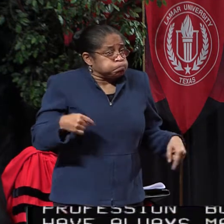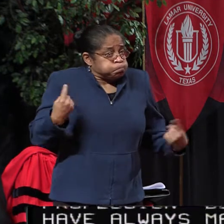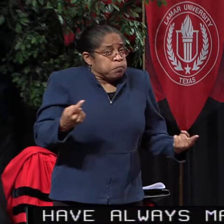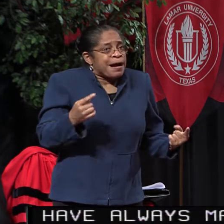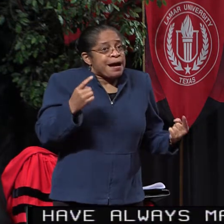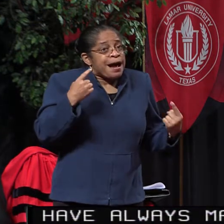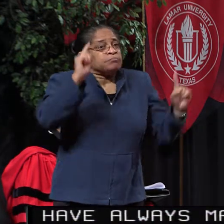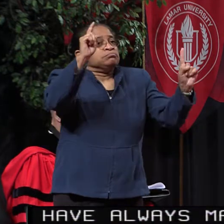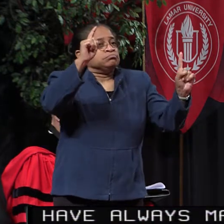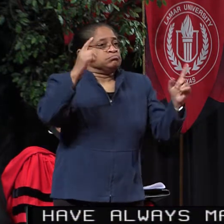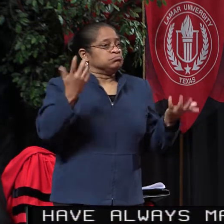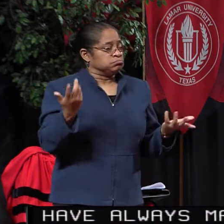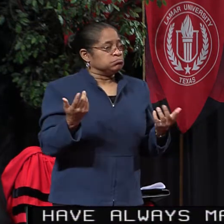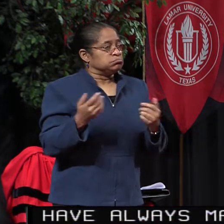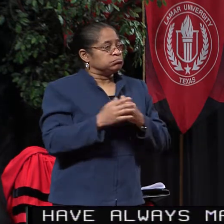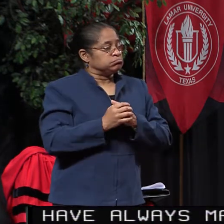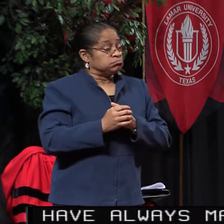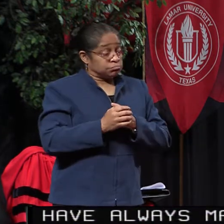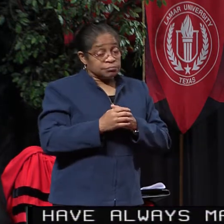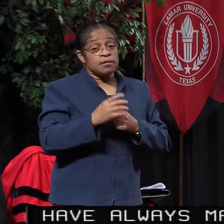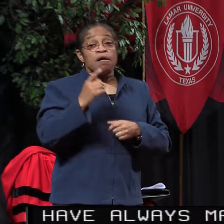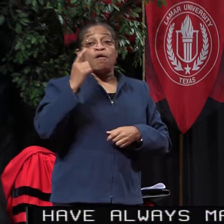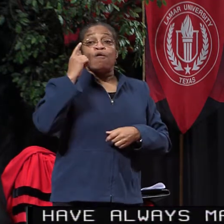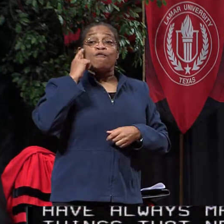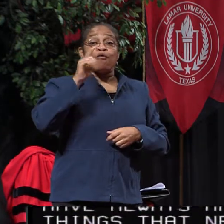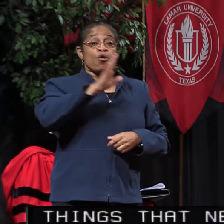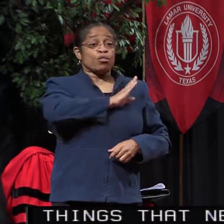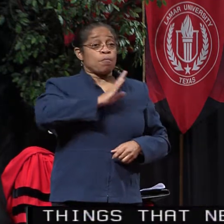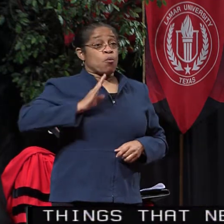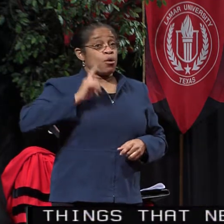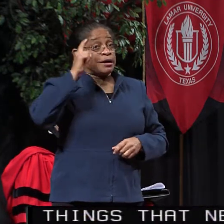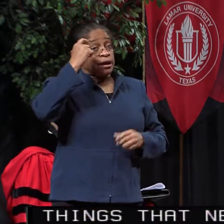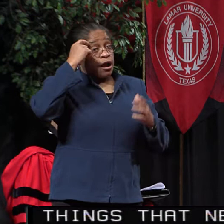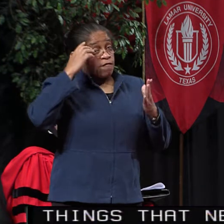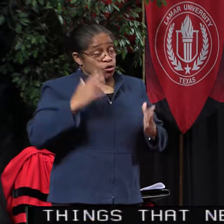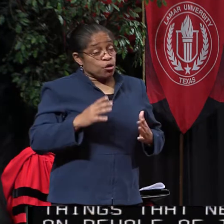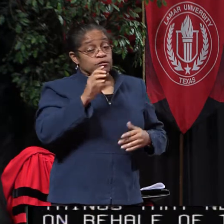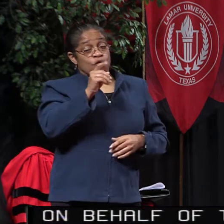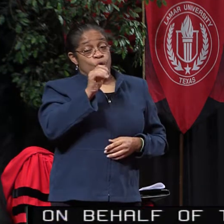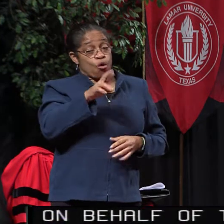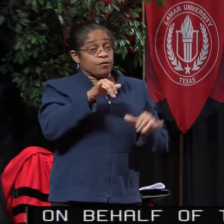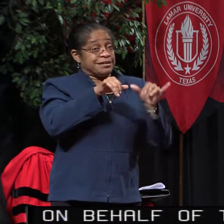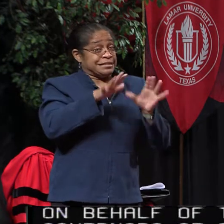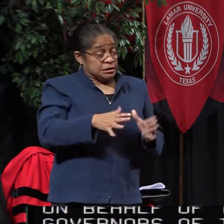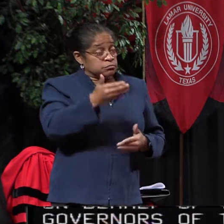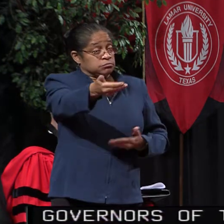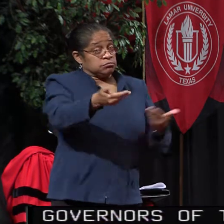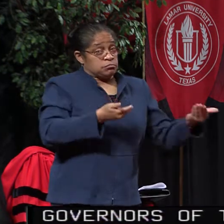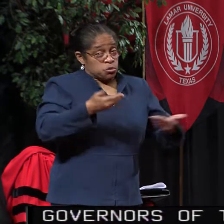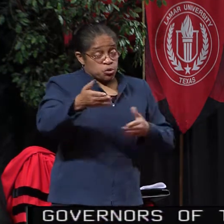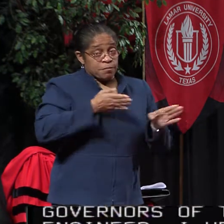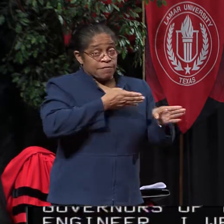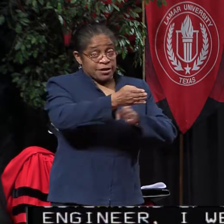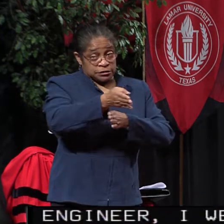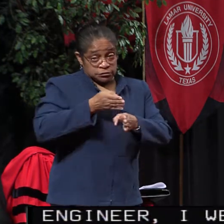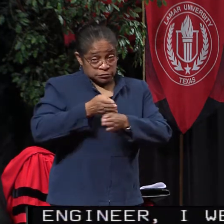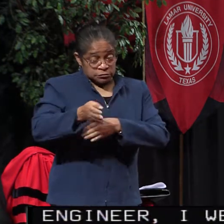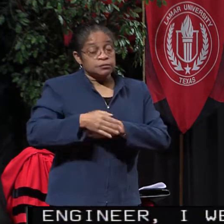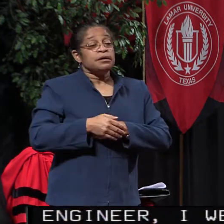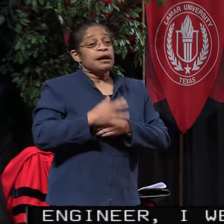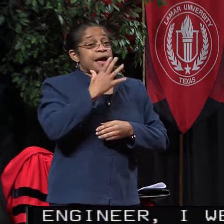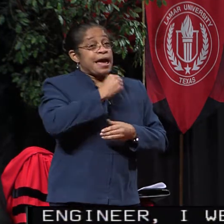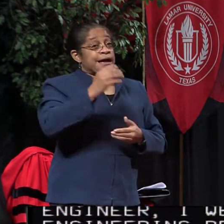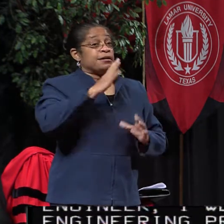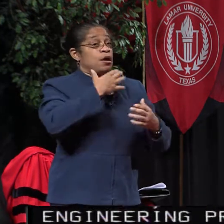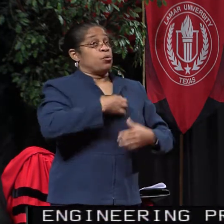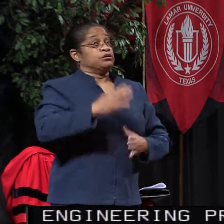done. On behalf of the Board of Governors of the Order of the Engineer, I welcome you to the engineering profession, and I wish you well